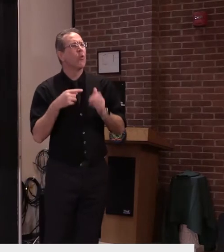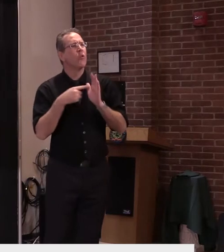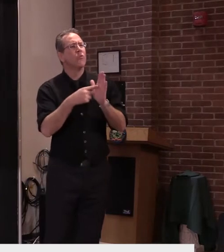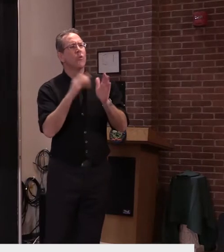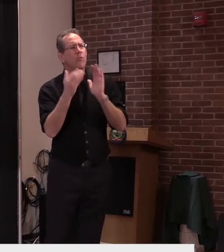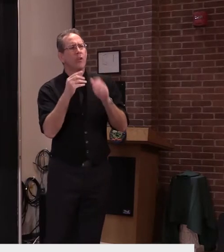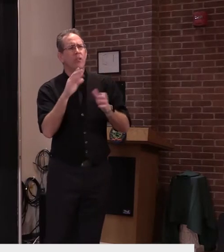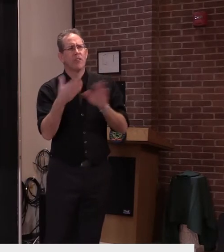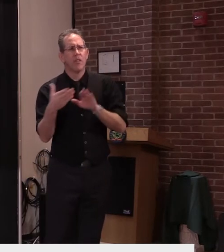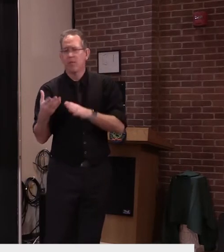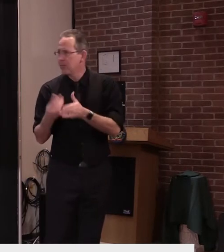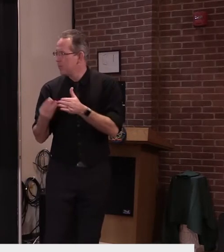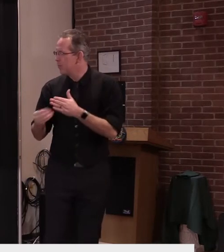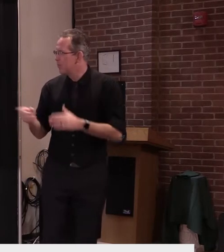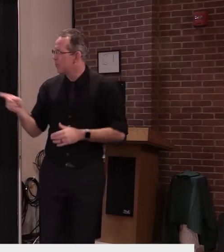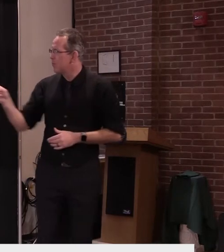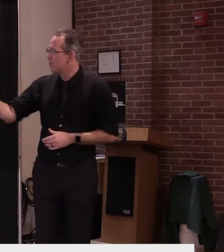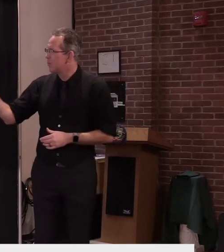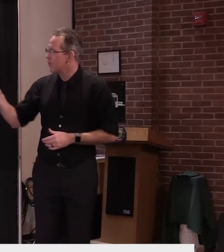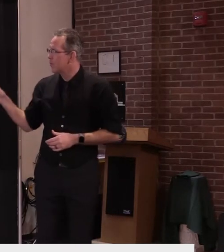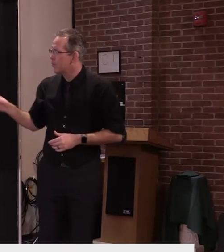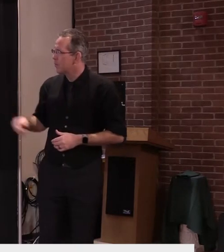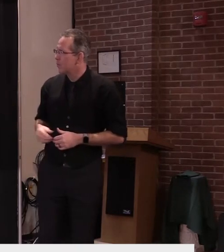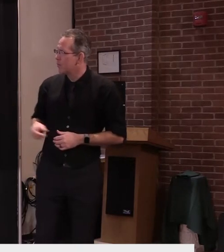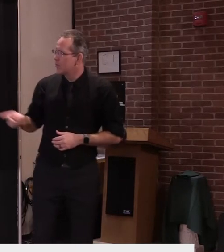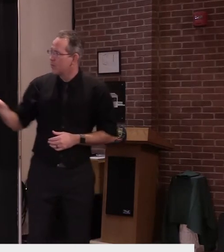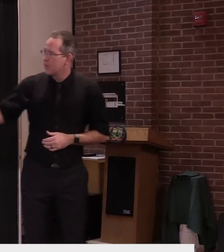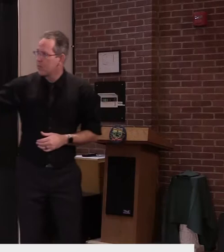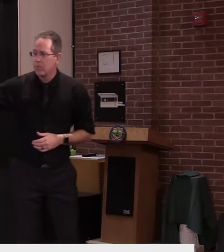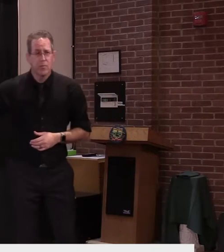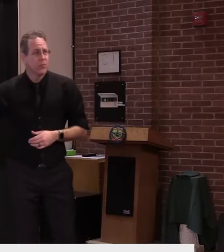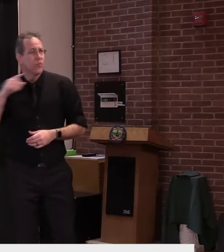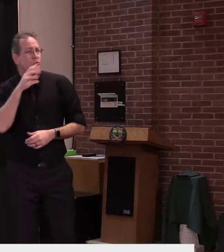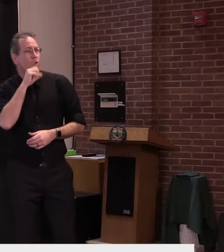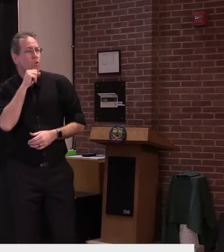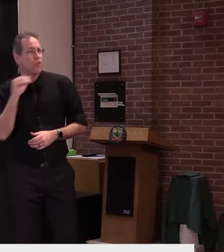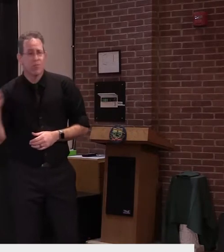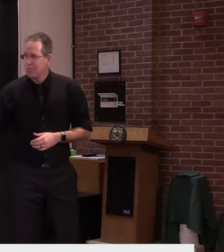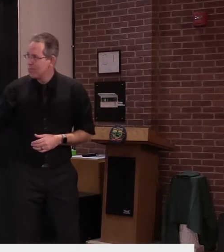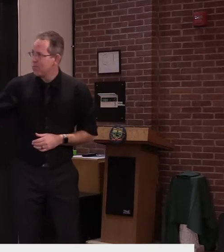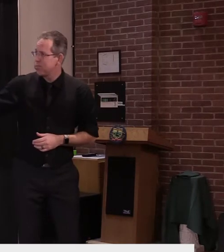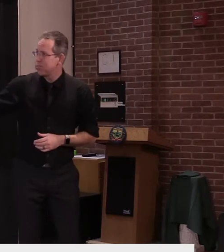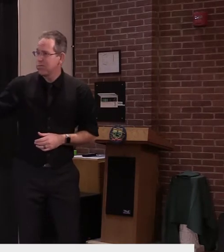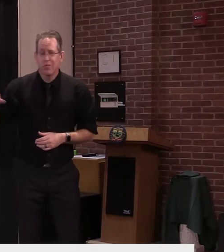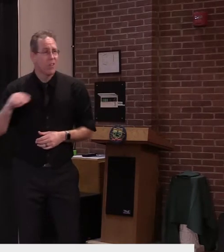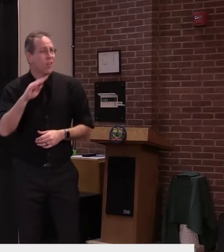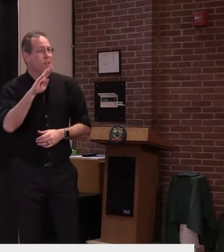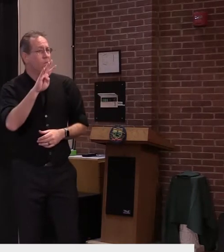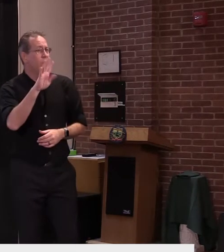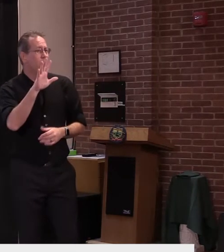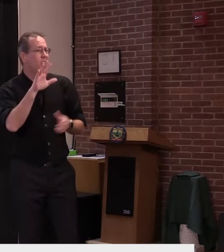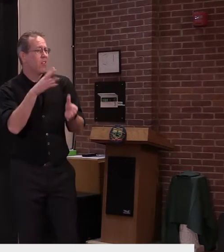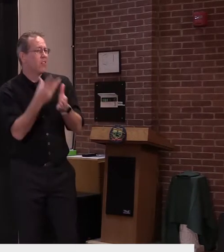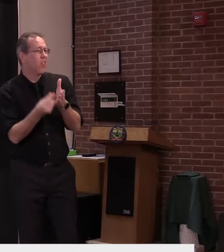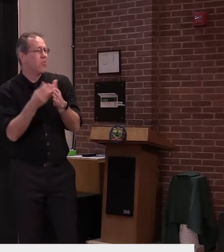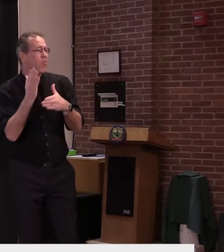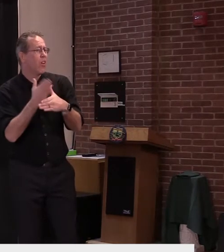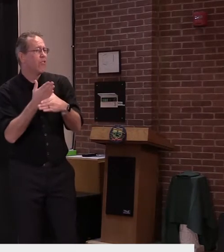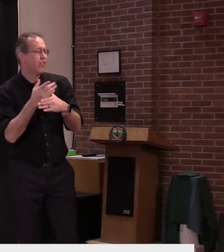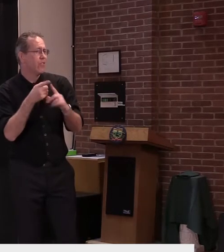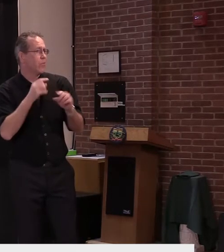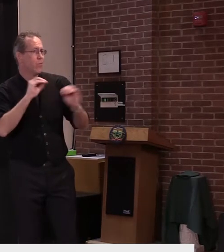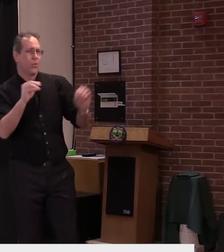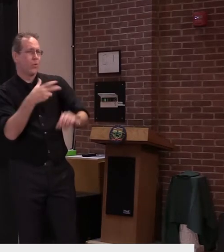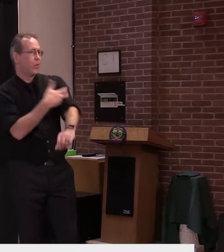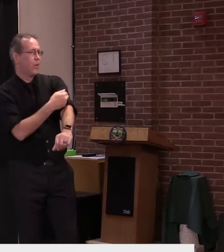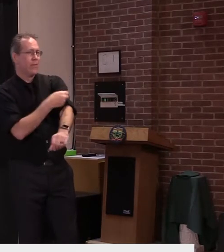that are fully vaccinated and boosted compared to those who are not fully vaccinated over the last 6 weeks. You can see that this has held really steady. We've